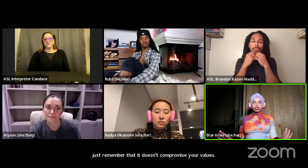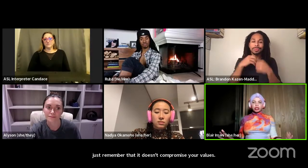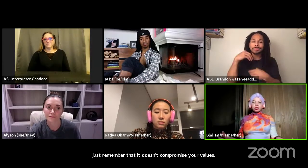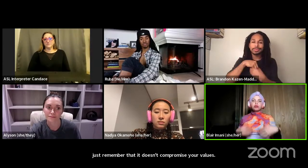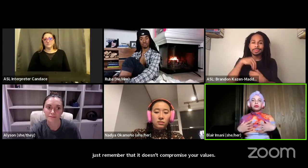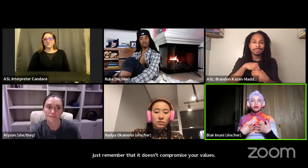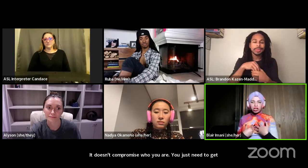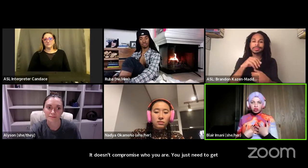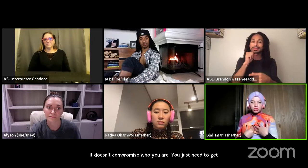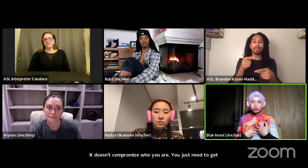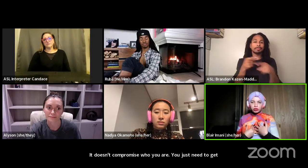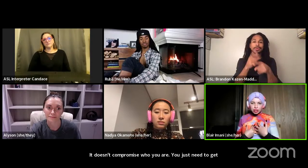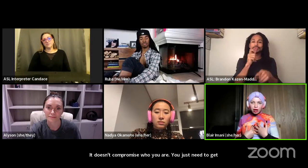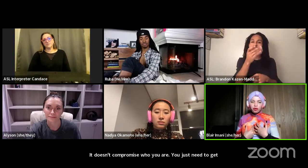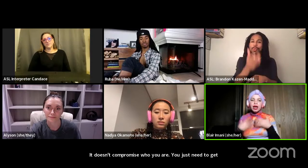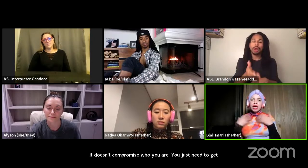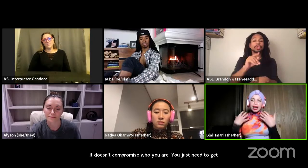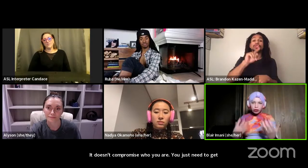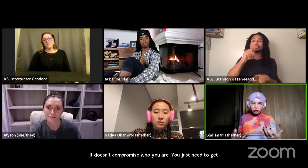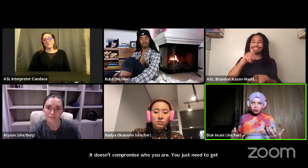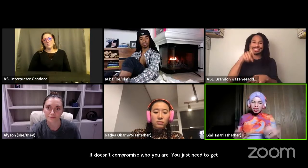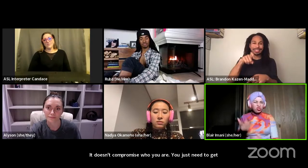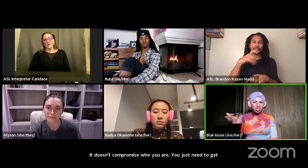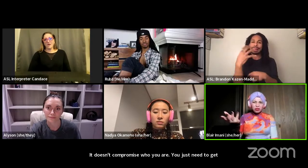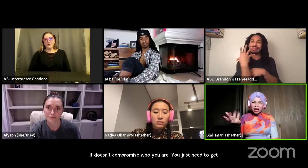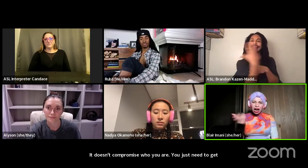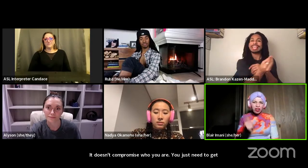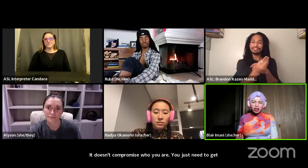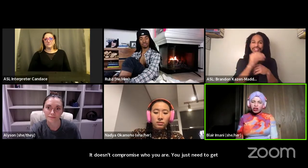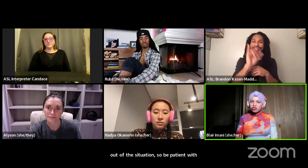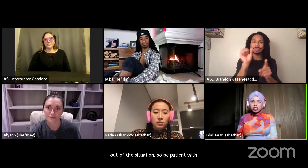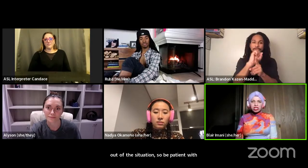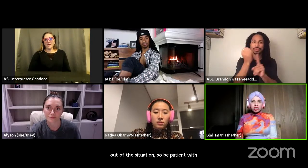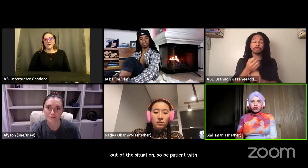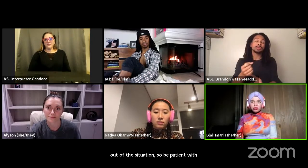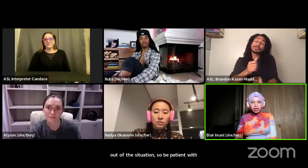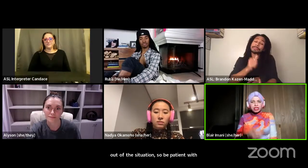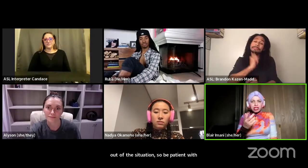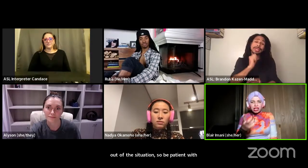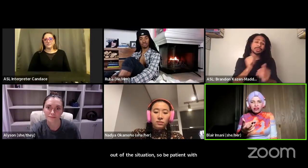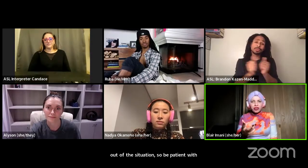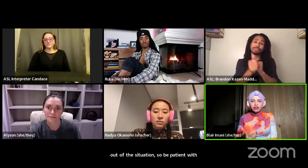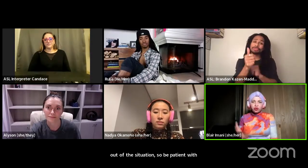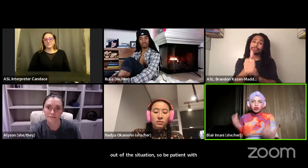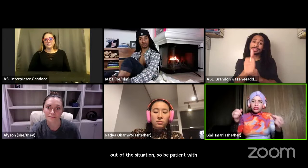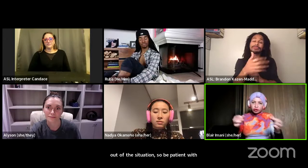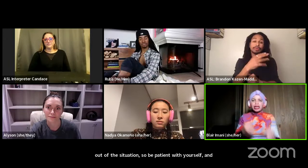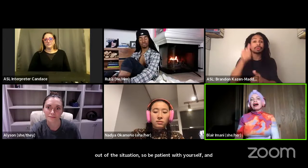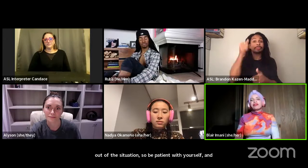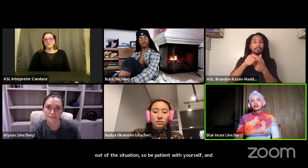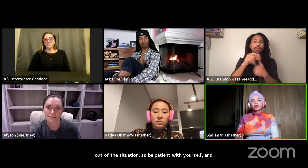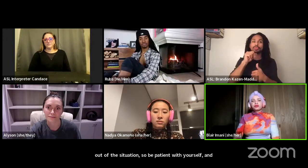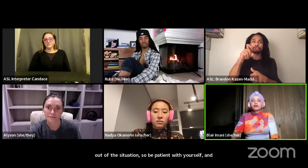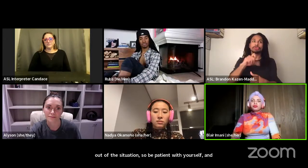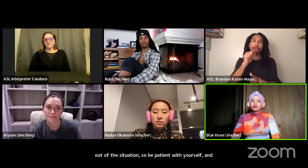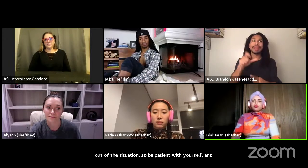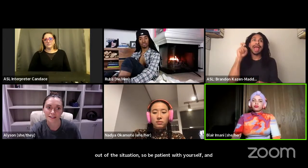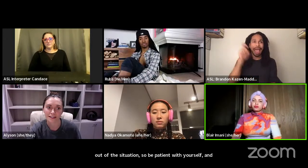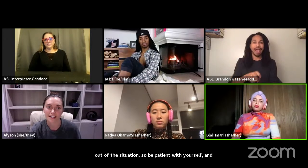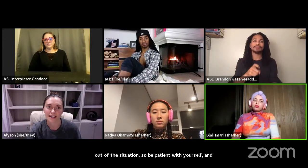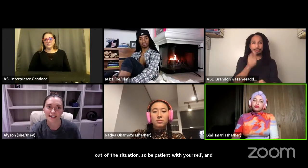of the situation. So be patient with yourself and remember that you shouldn't be having to go through this in the first place, even if you literally have